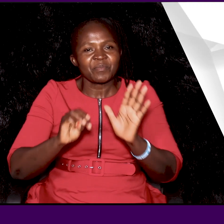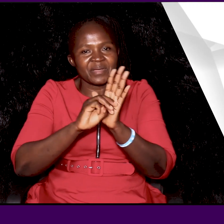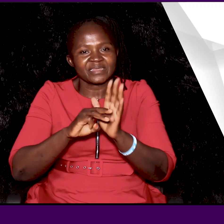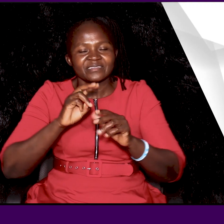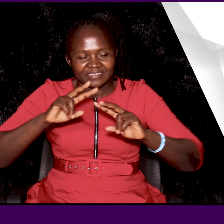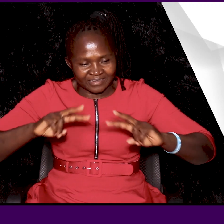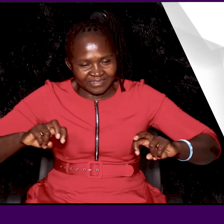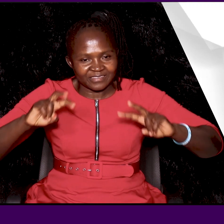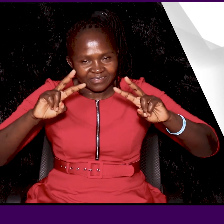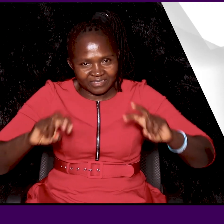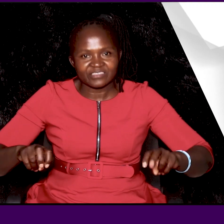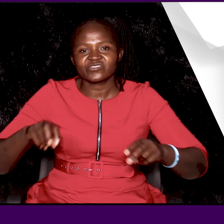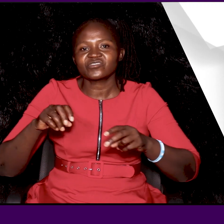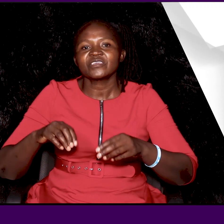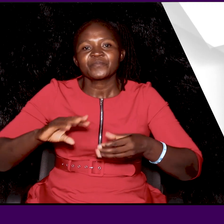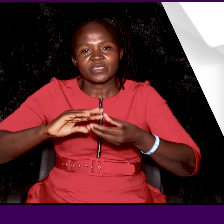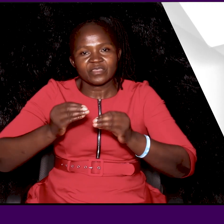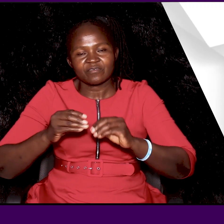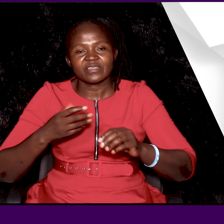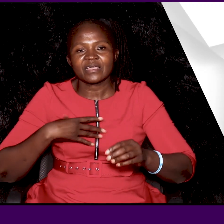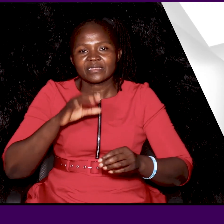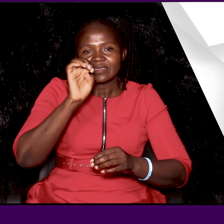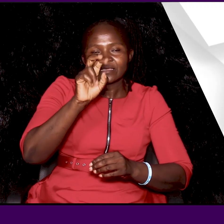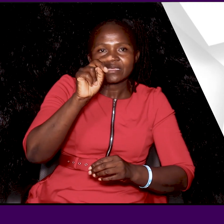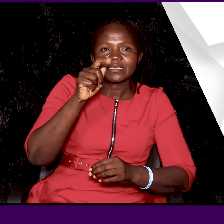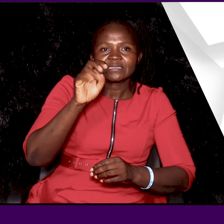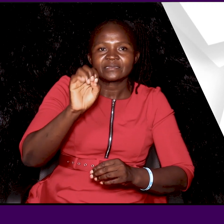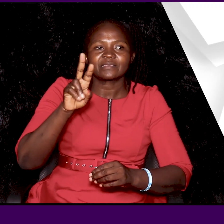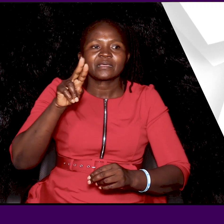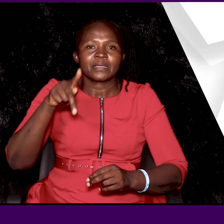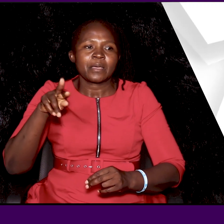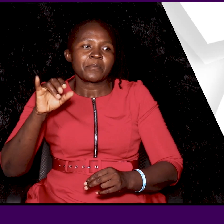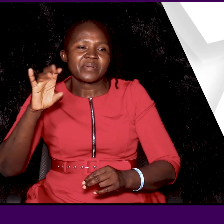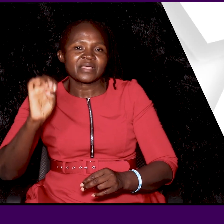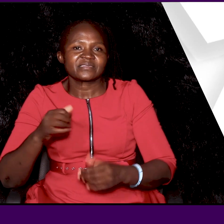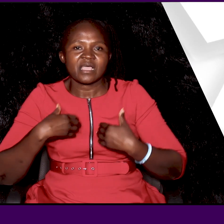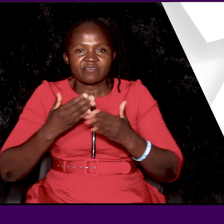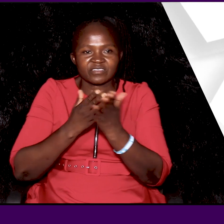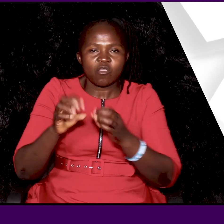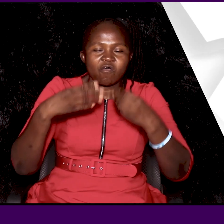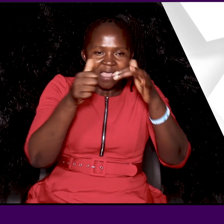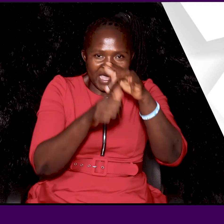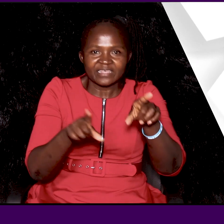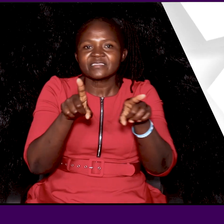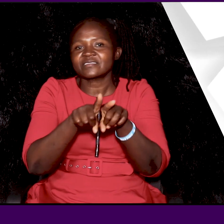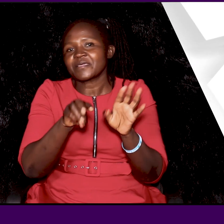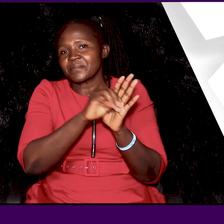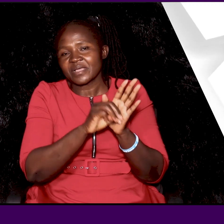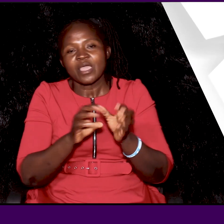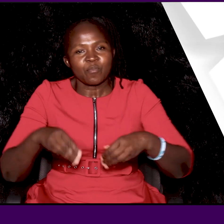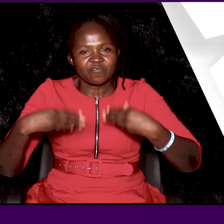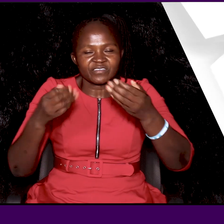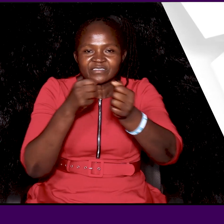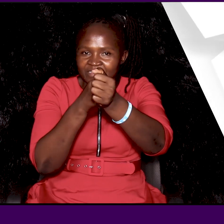research, innovation, and enterprise. We have services offered under this mandate. Provision of